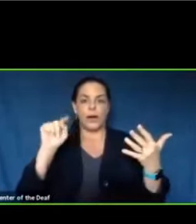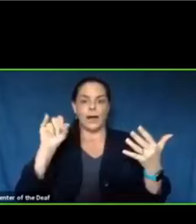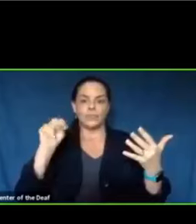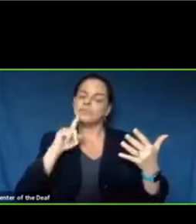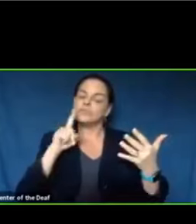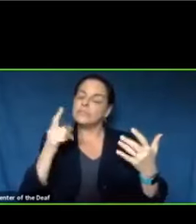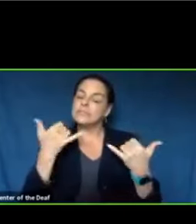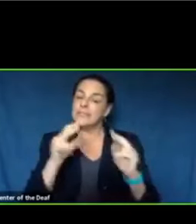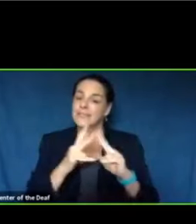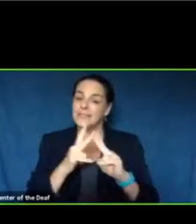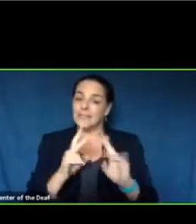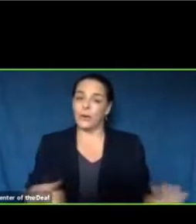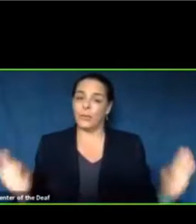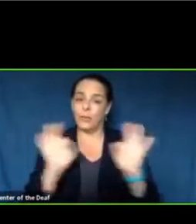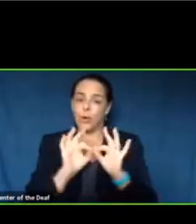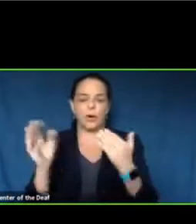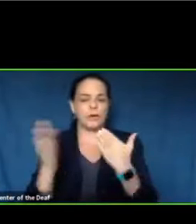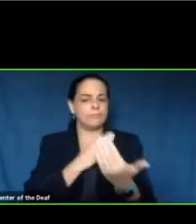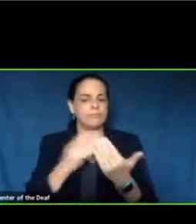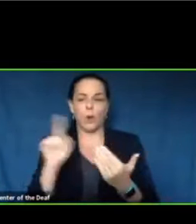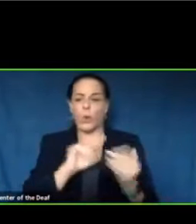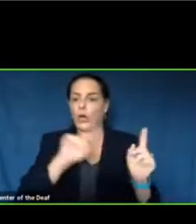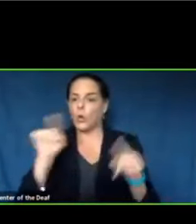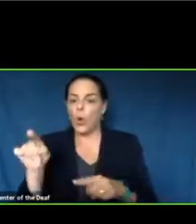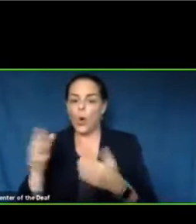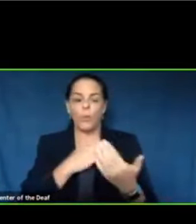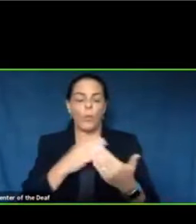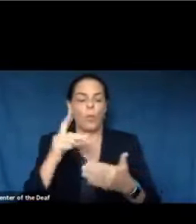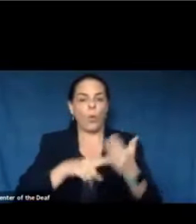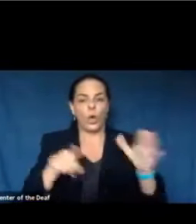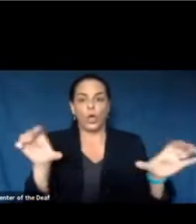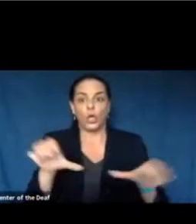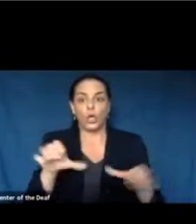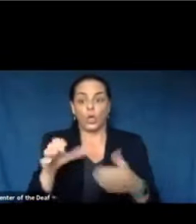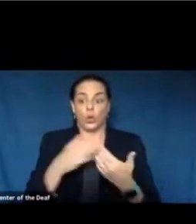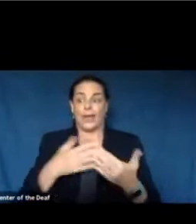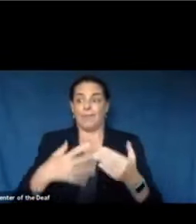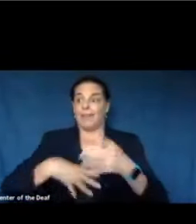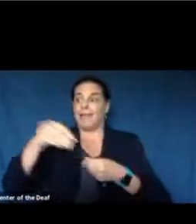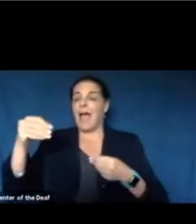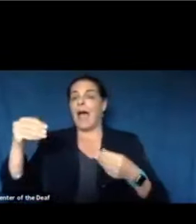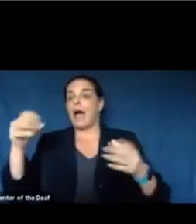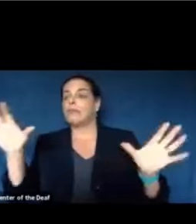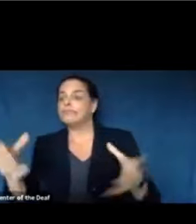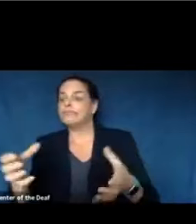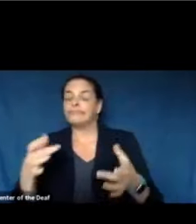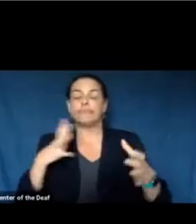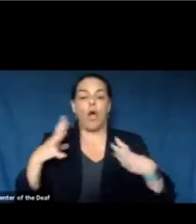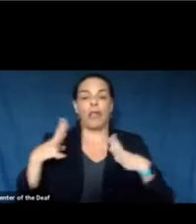play no matter where you're going or no matter what you're doing, even at these social gatherings, these holiday events.